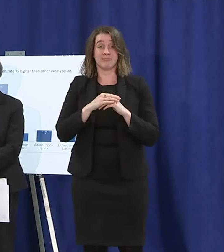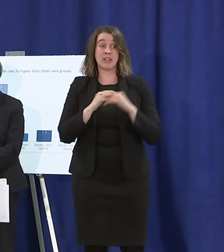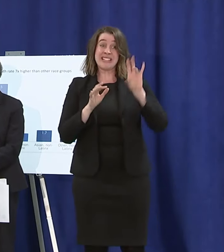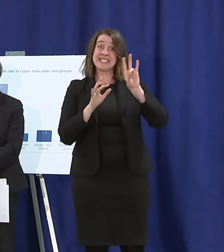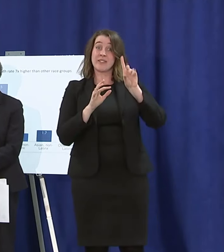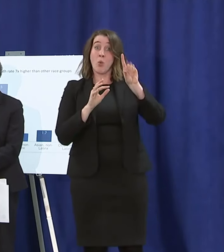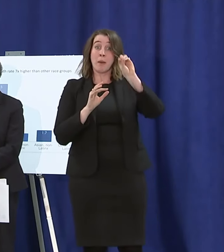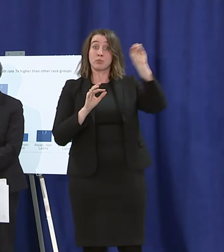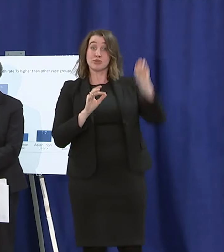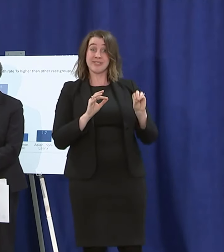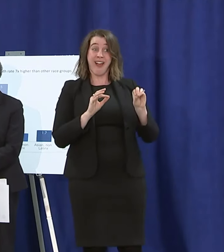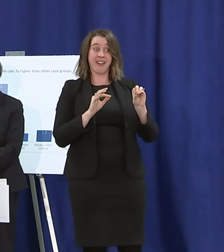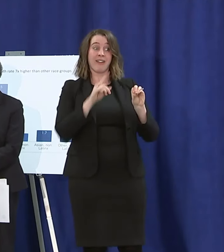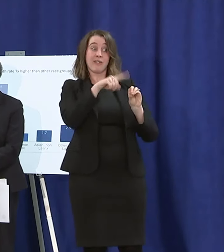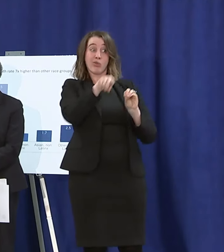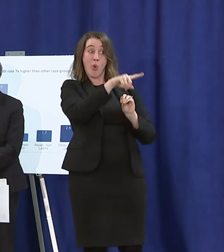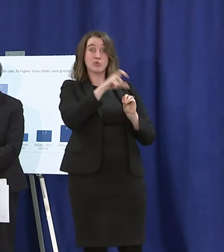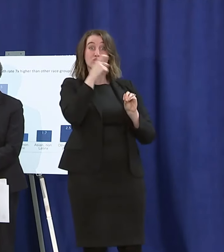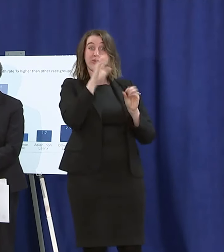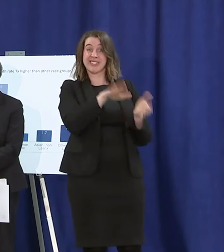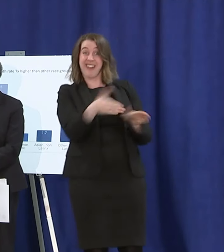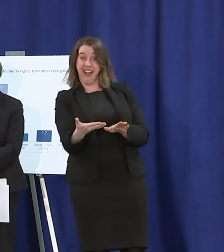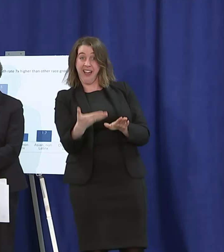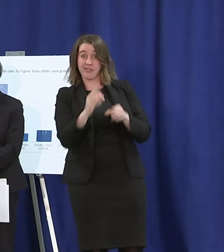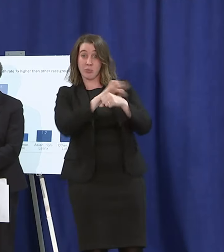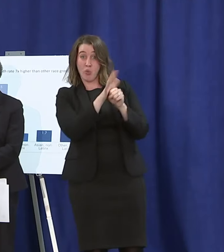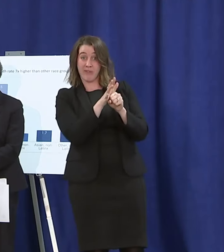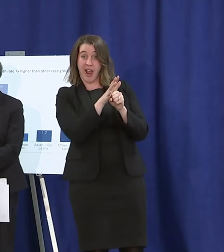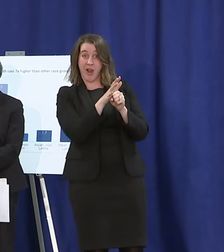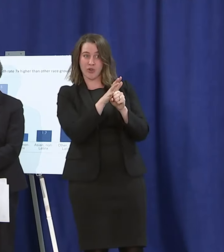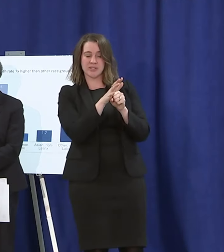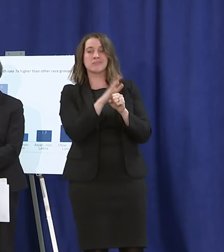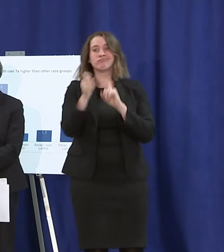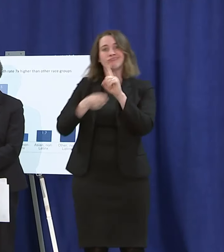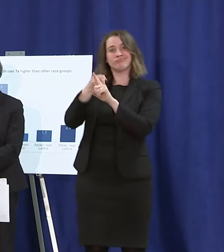71% of Chicago's COVID deaths have been in people